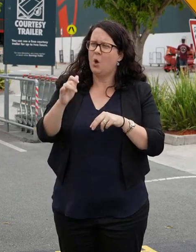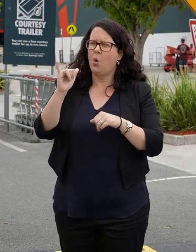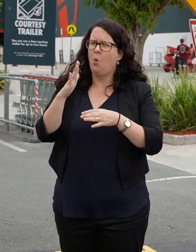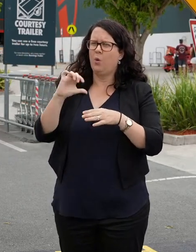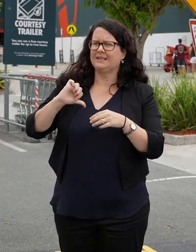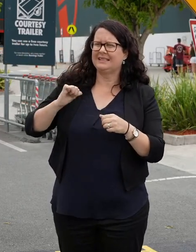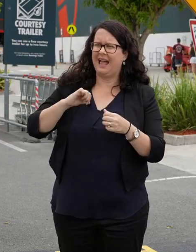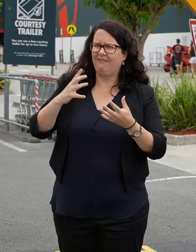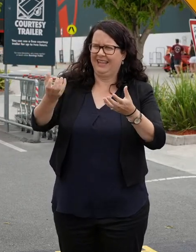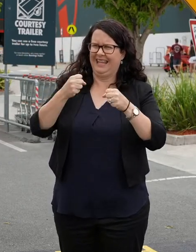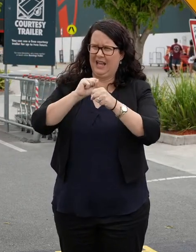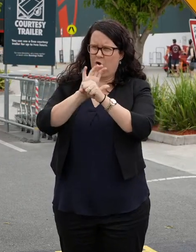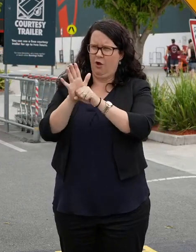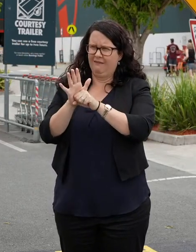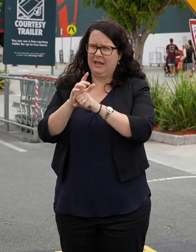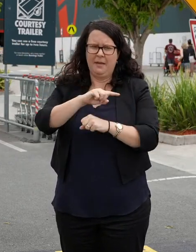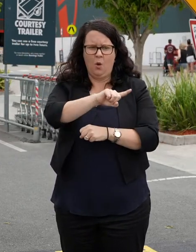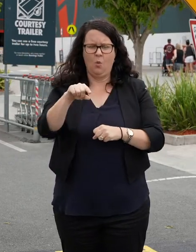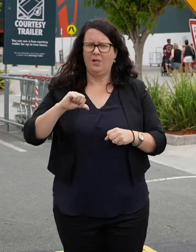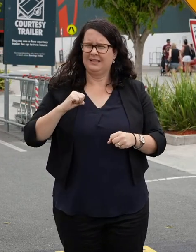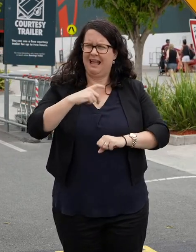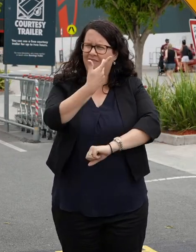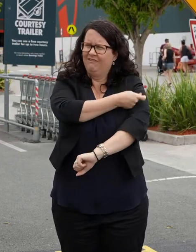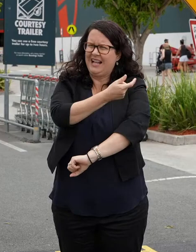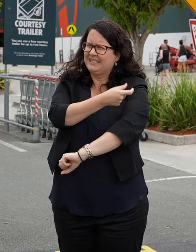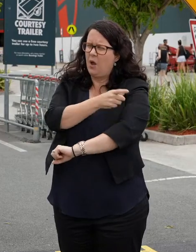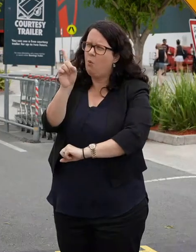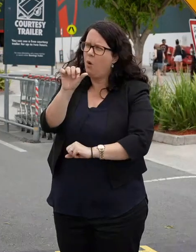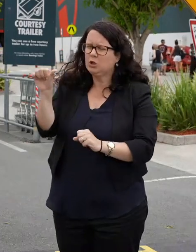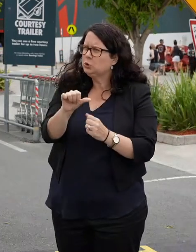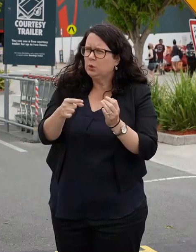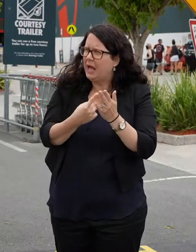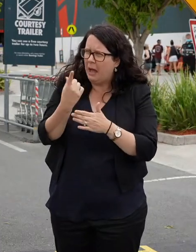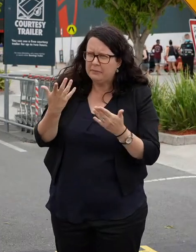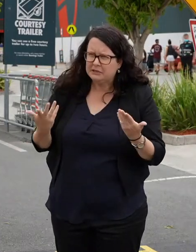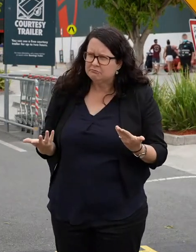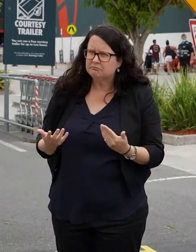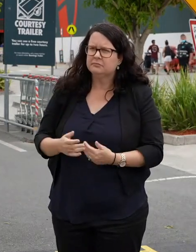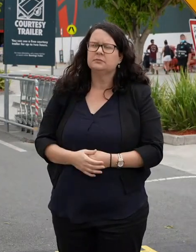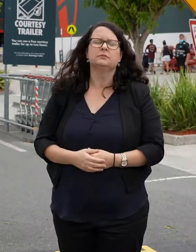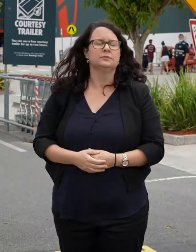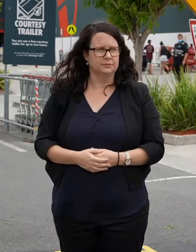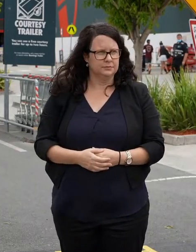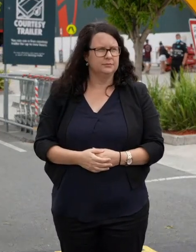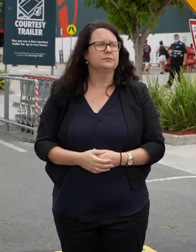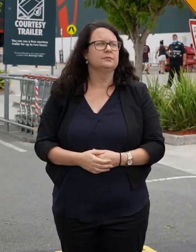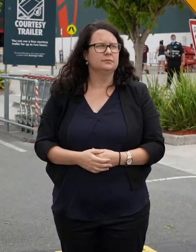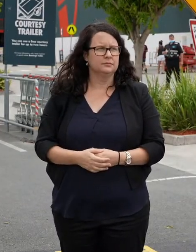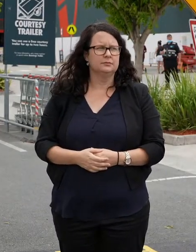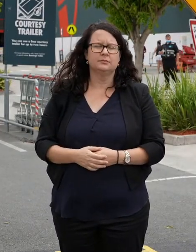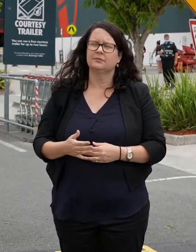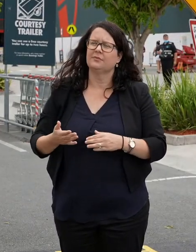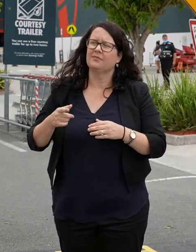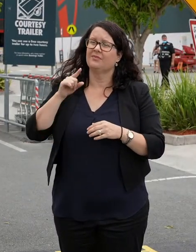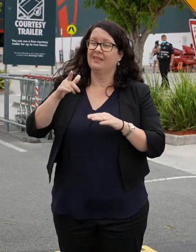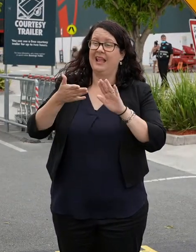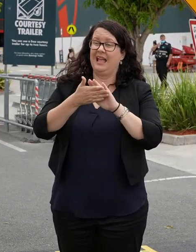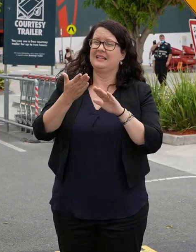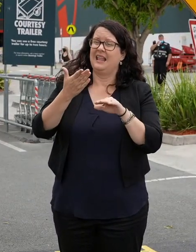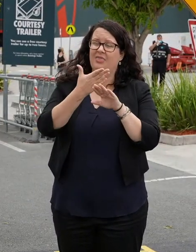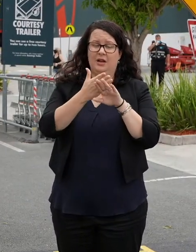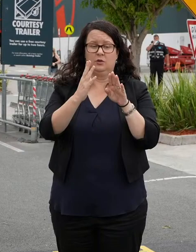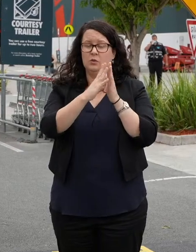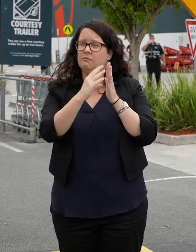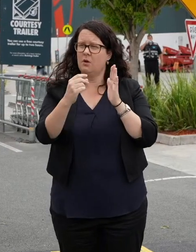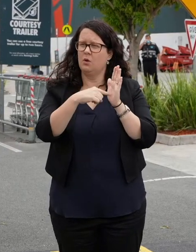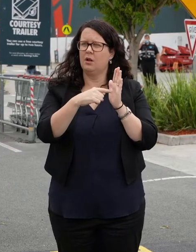get COVID but all staff are fully vaccinated? So at this stage, there is still, even under the Doherty modelling, there is still